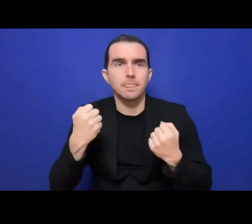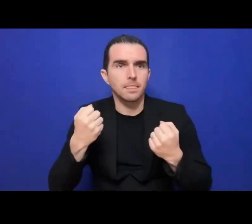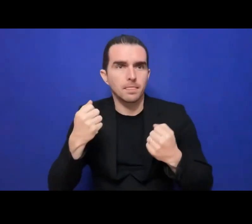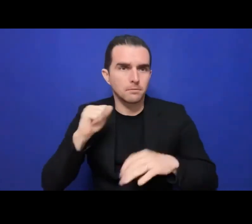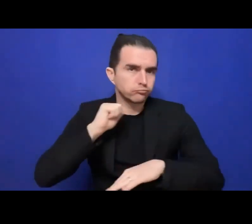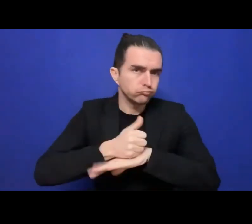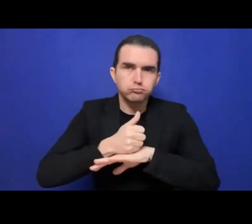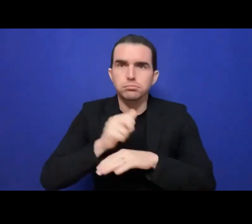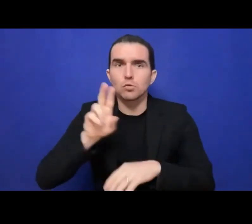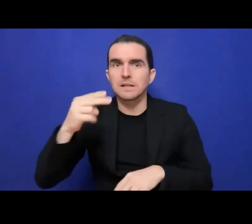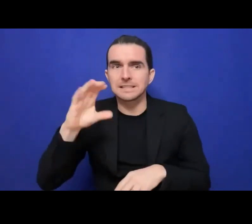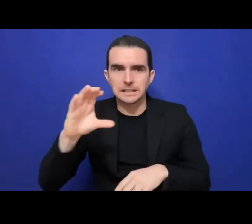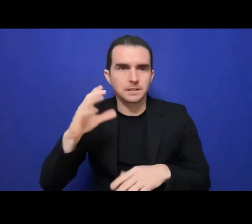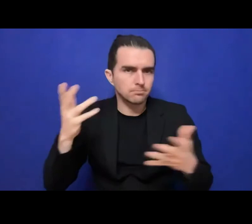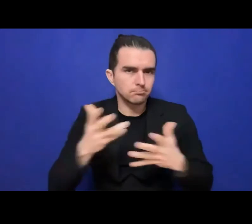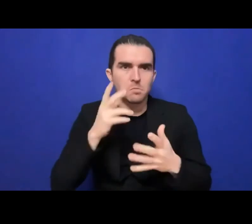advocacy.